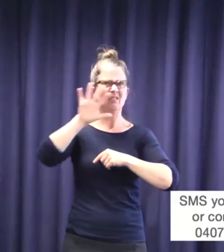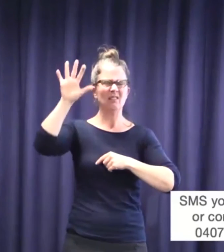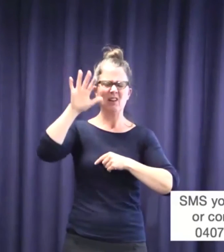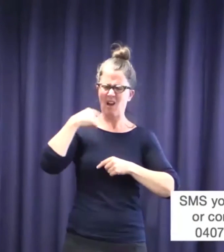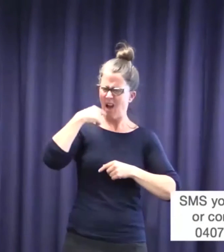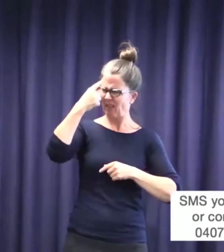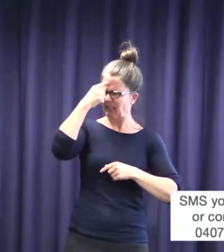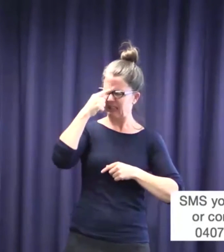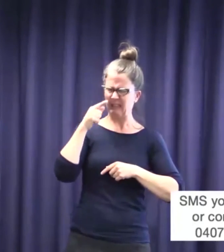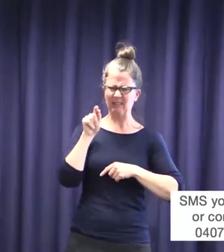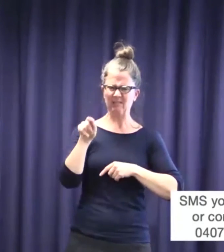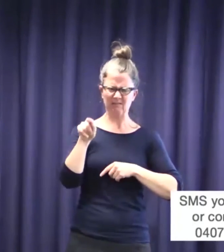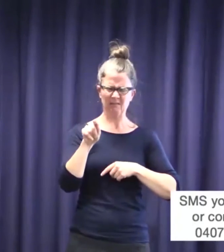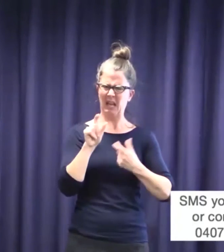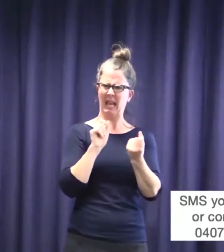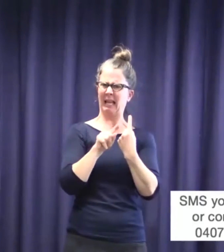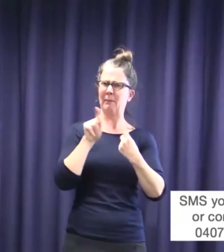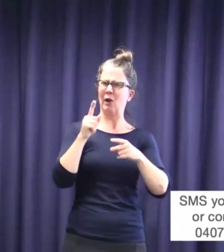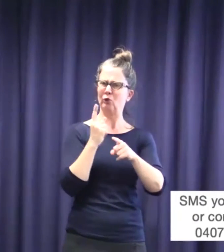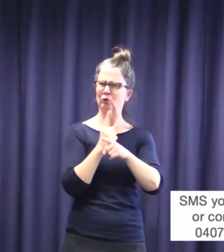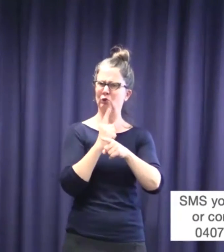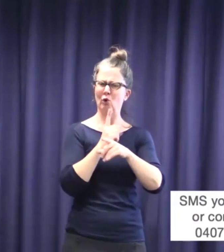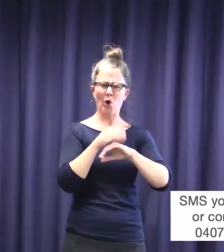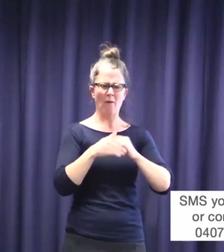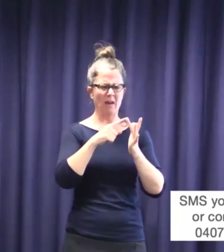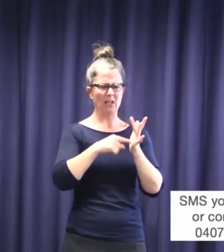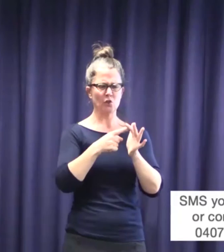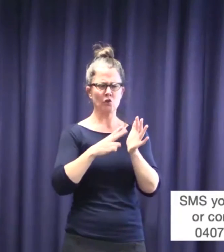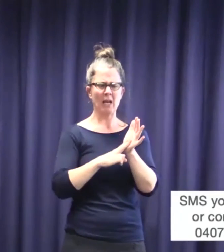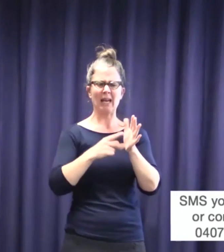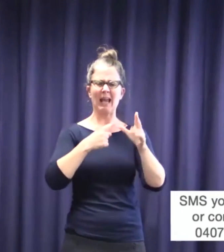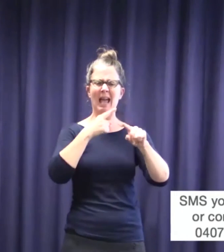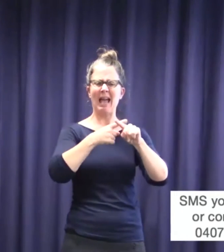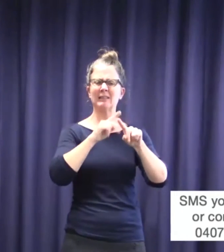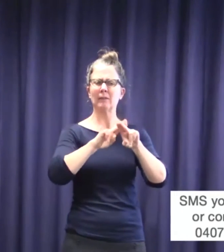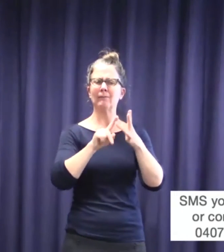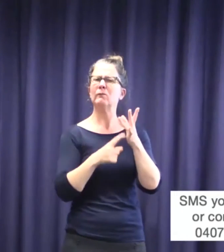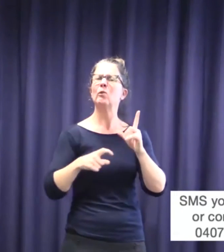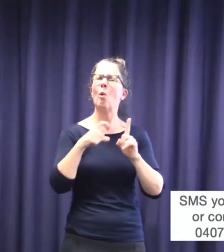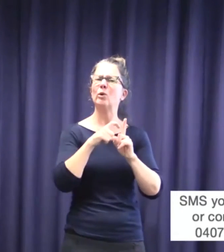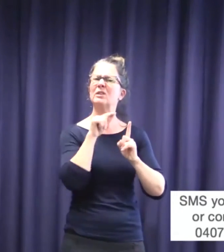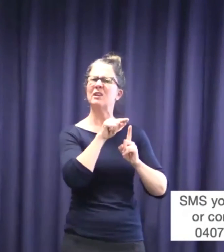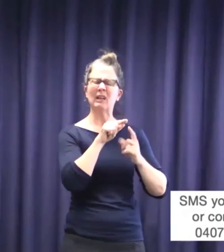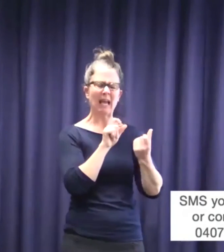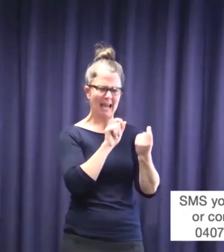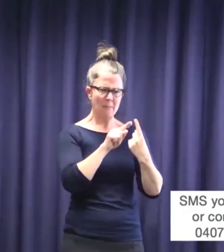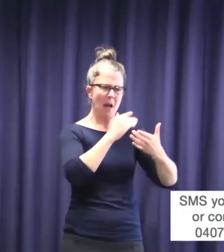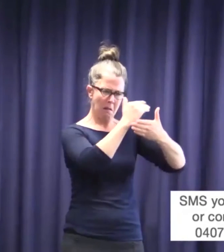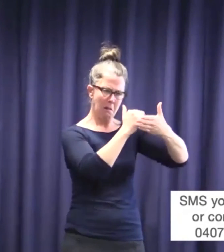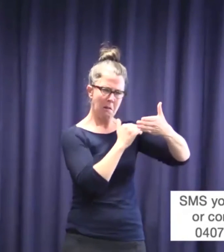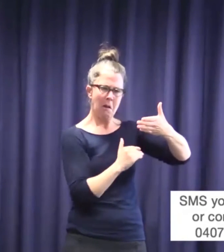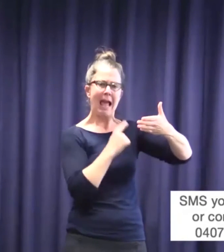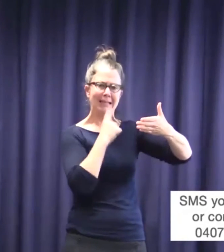think, that would have gone out from Jen Axford did talk about the fact that